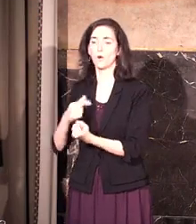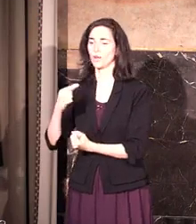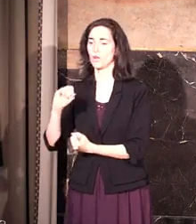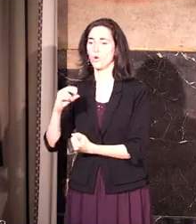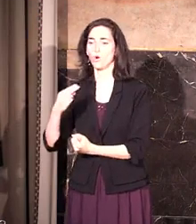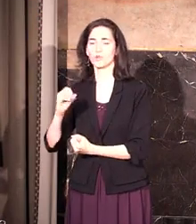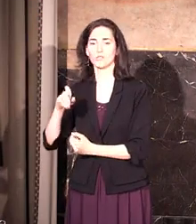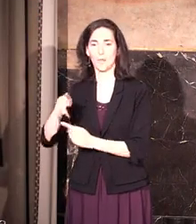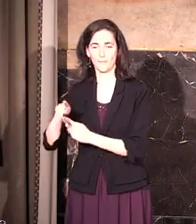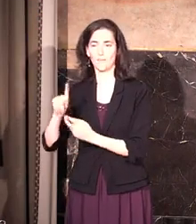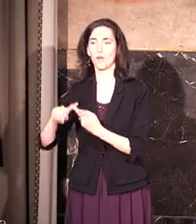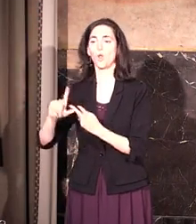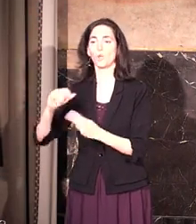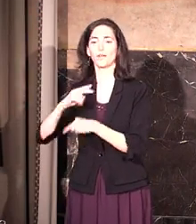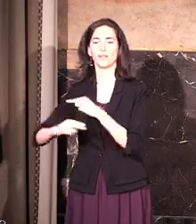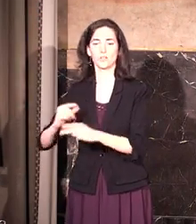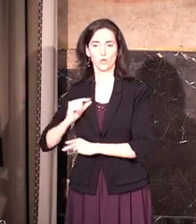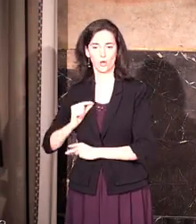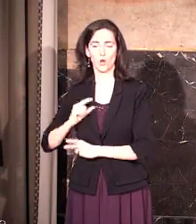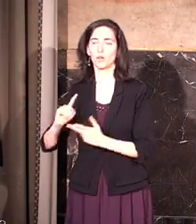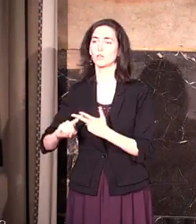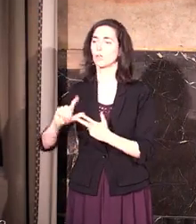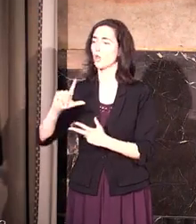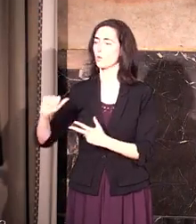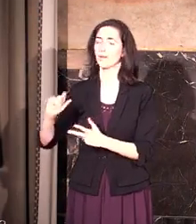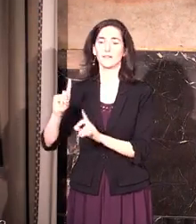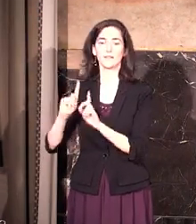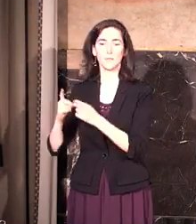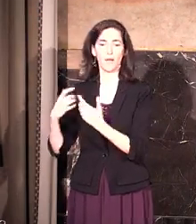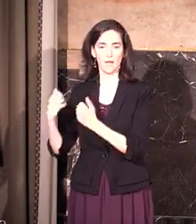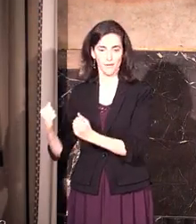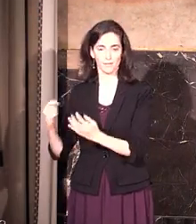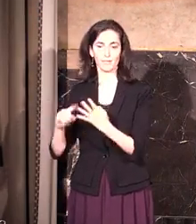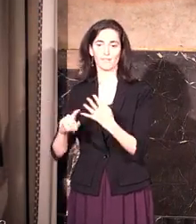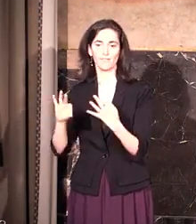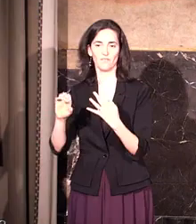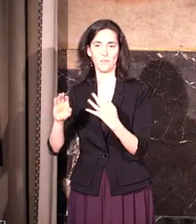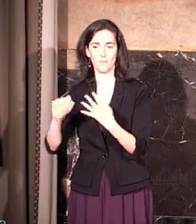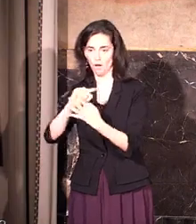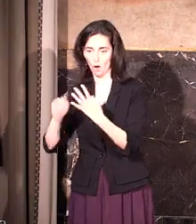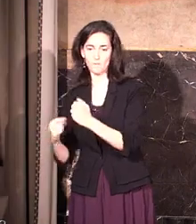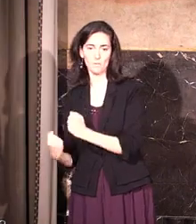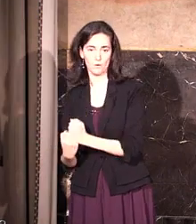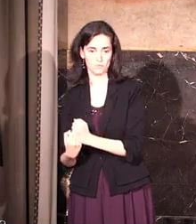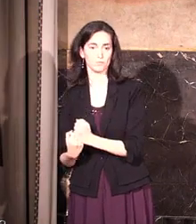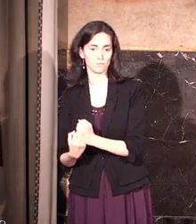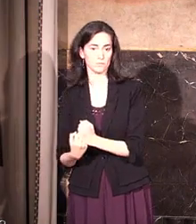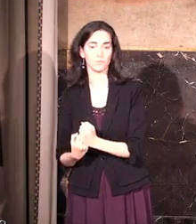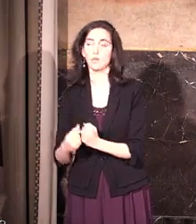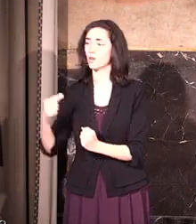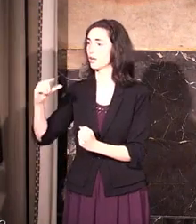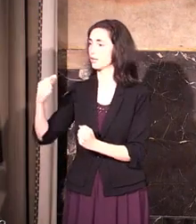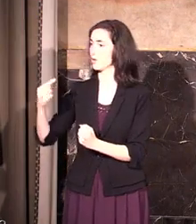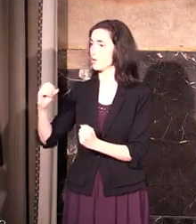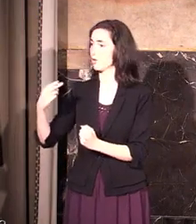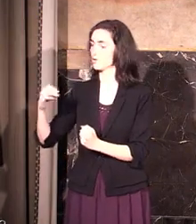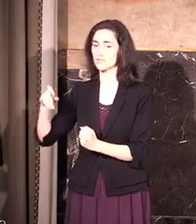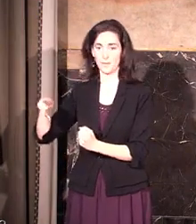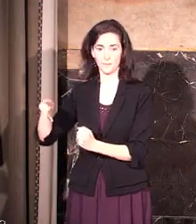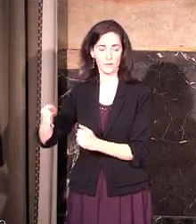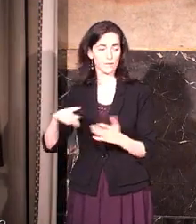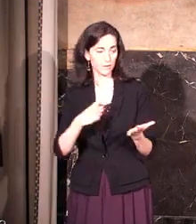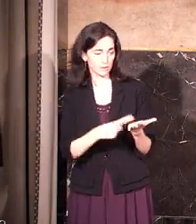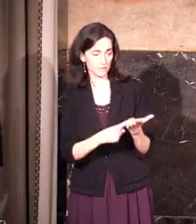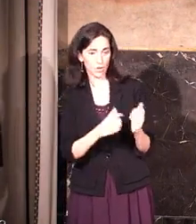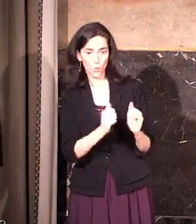the Louisiana Department of Health, and from FEMA. And GOSEP worked with the leaders in the parish to determine where those